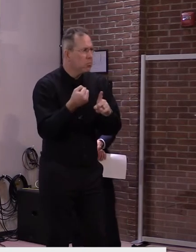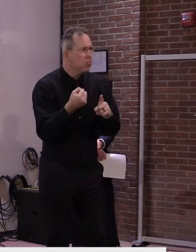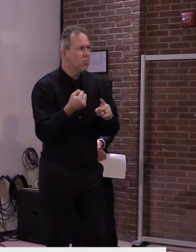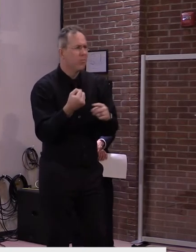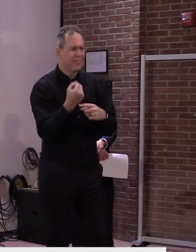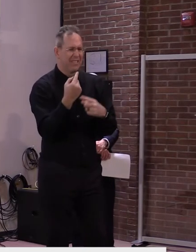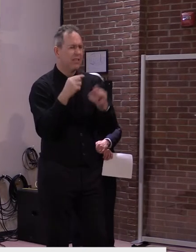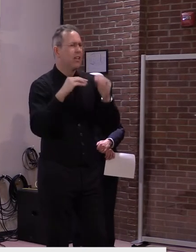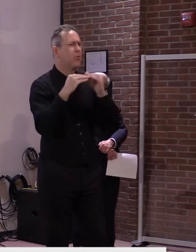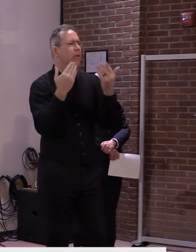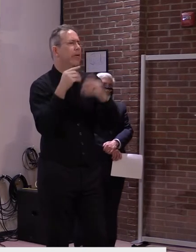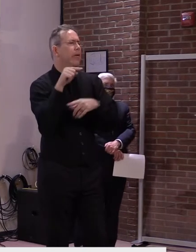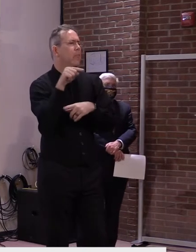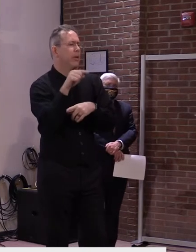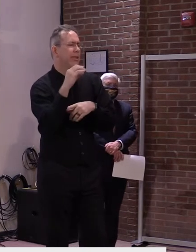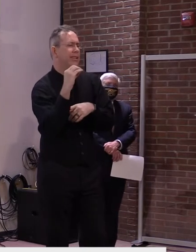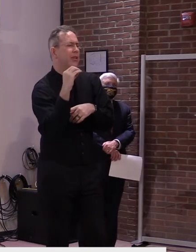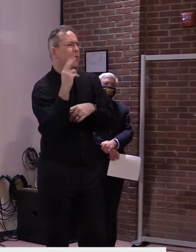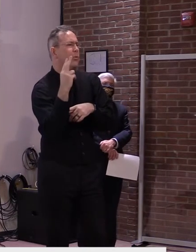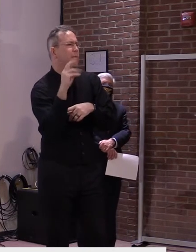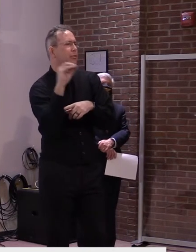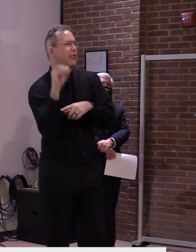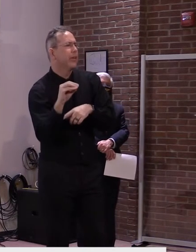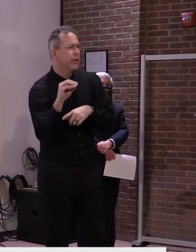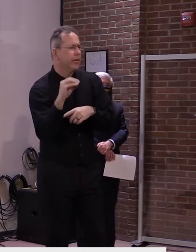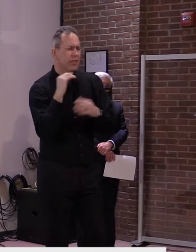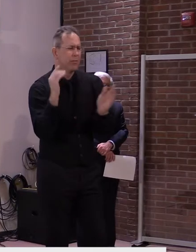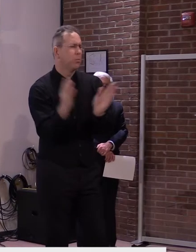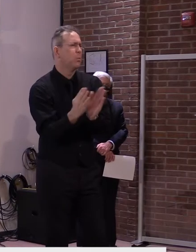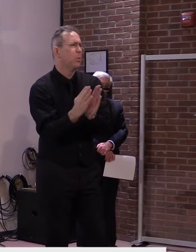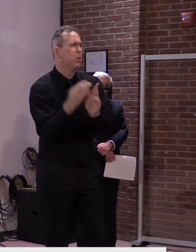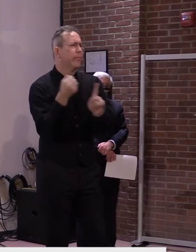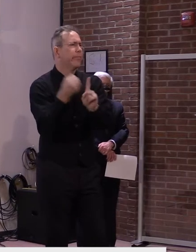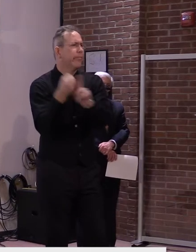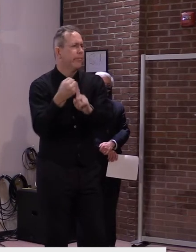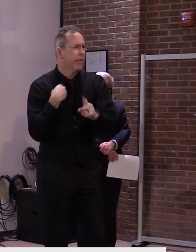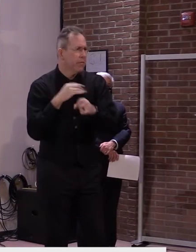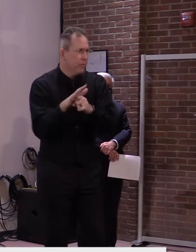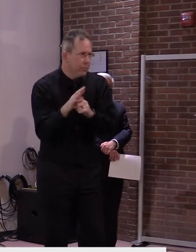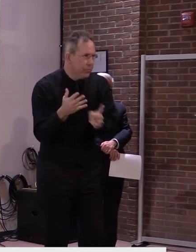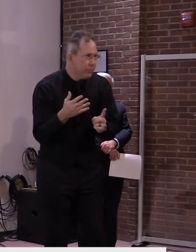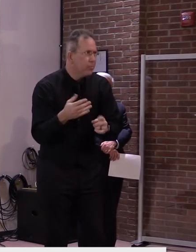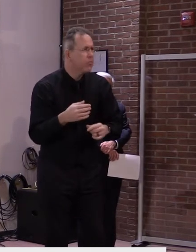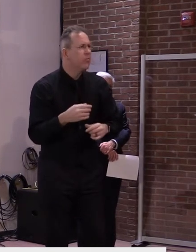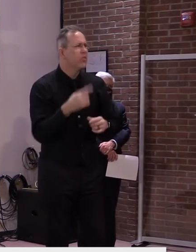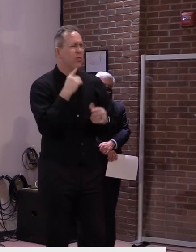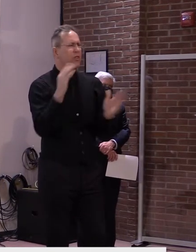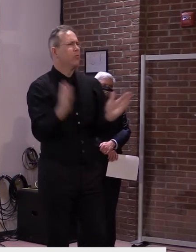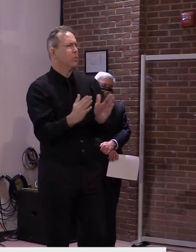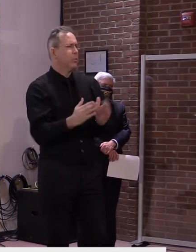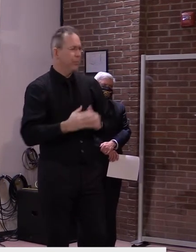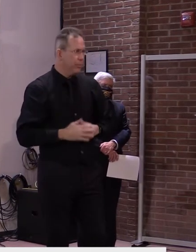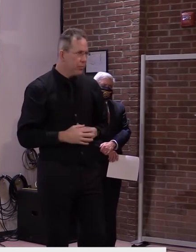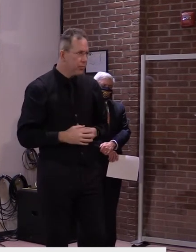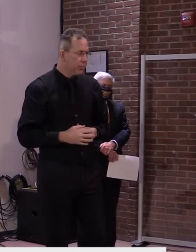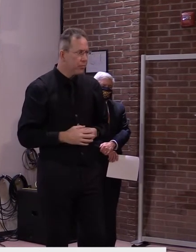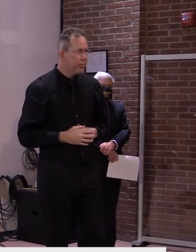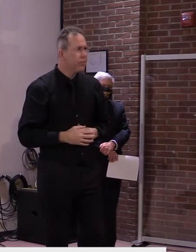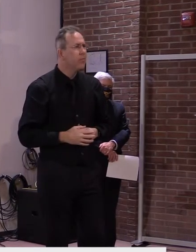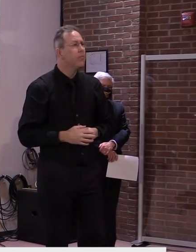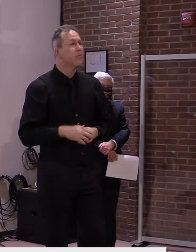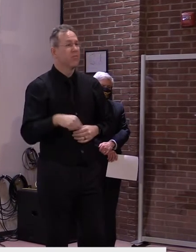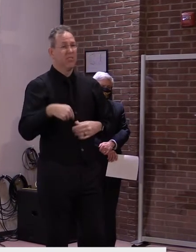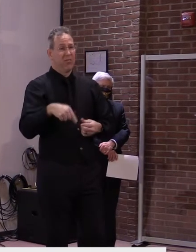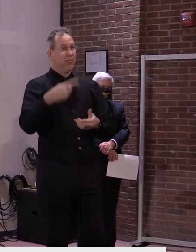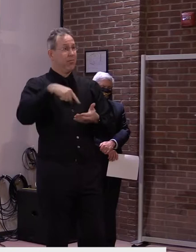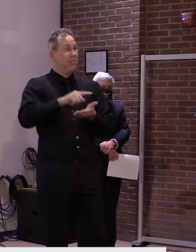which remains significantly lower than the state positivity rate of 2%. This week, we had a participation rate of 39%,